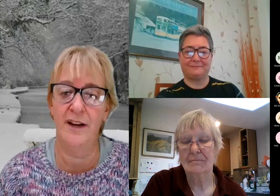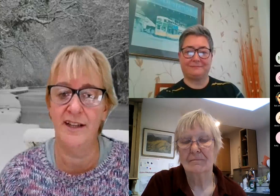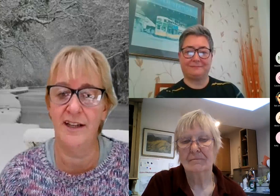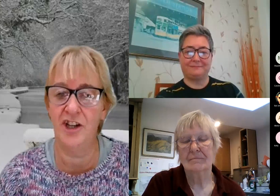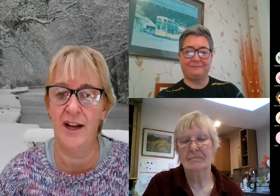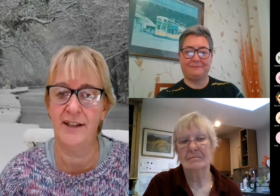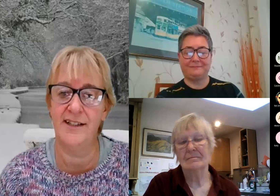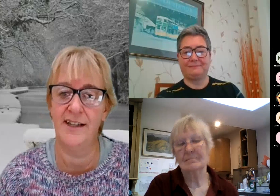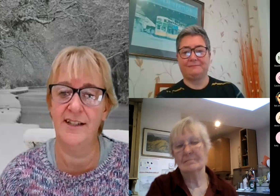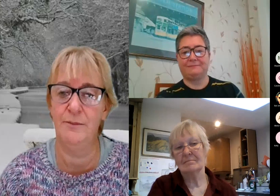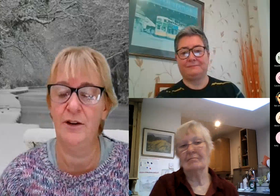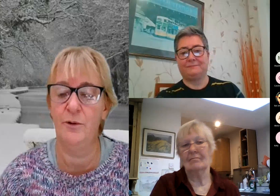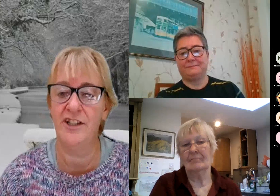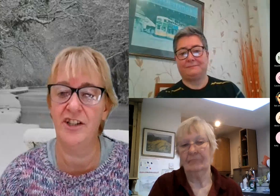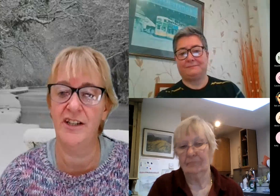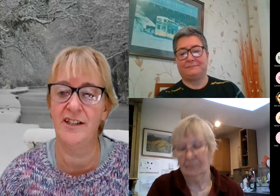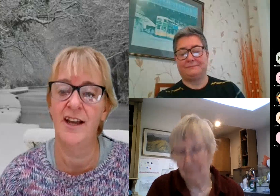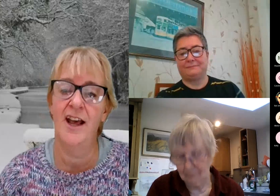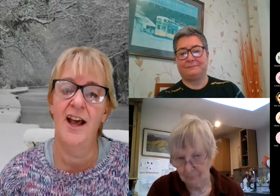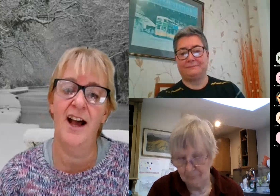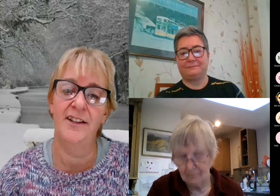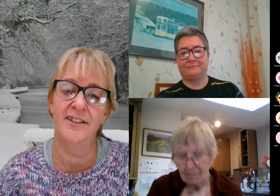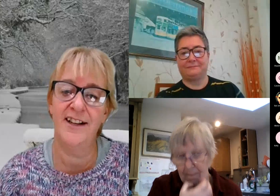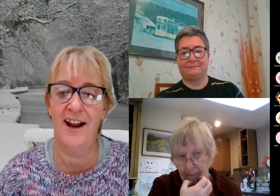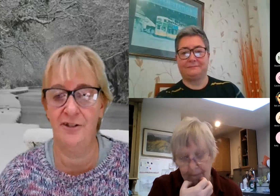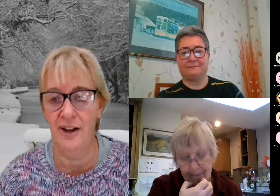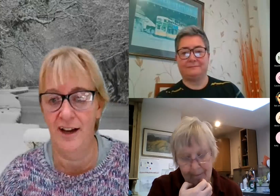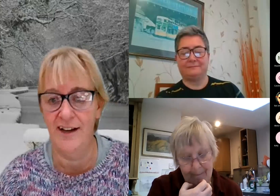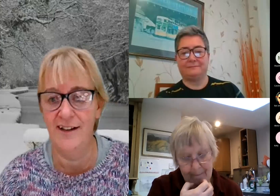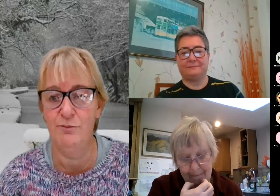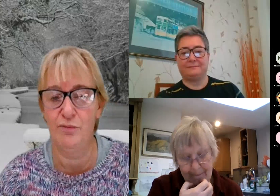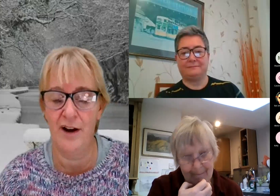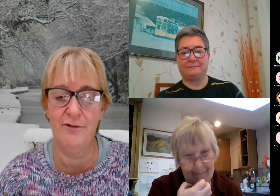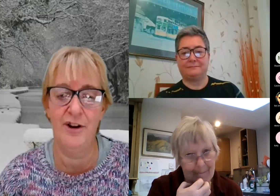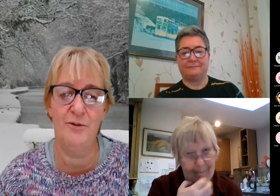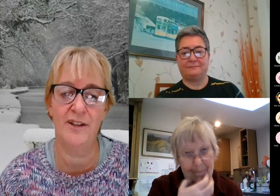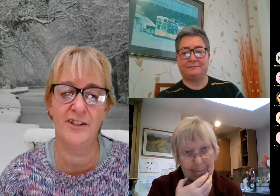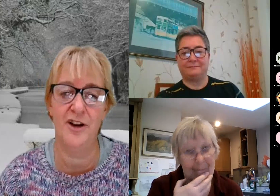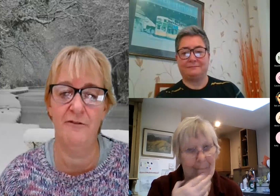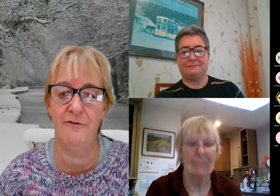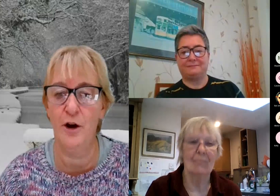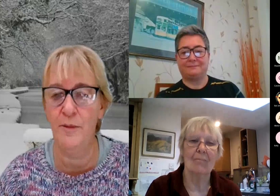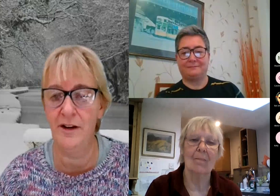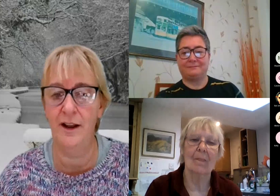were operating chat and sending me questions, and Caroline